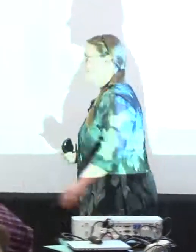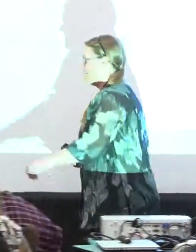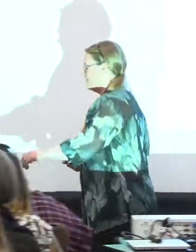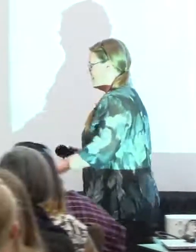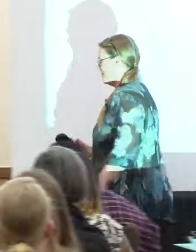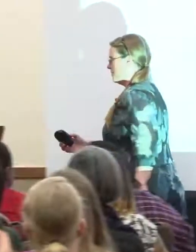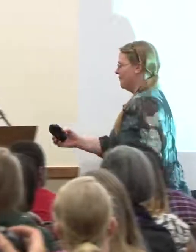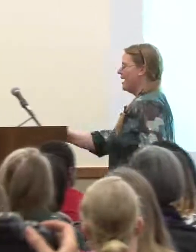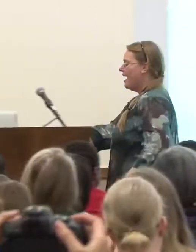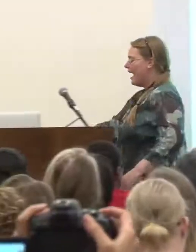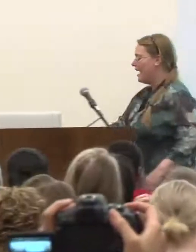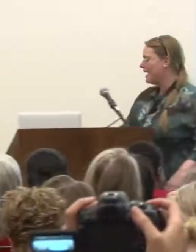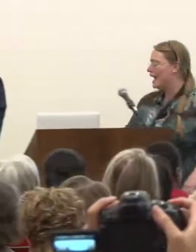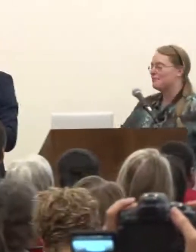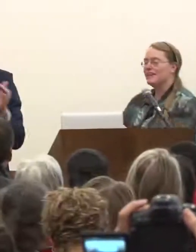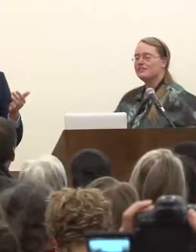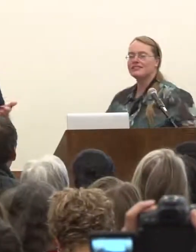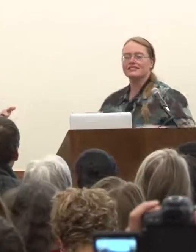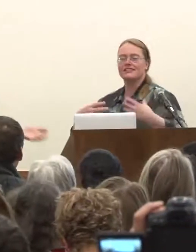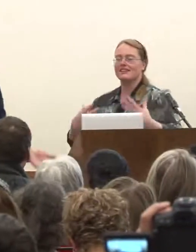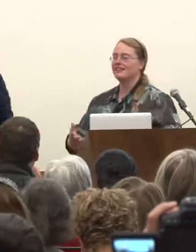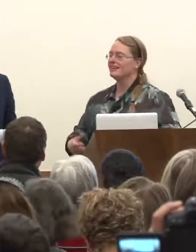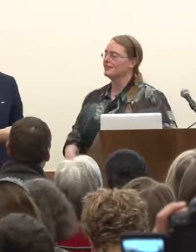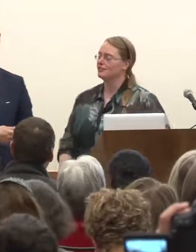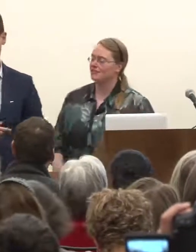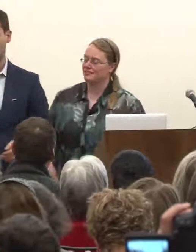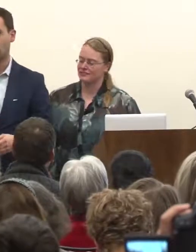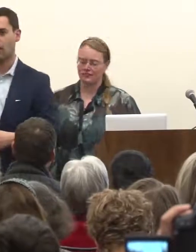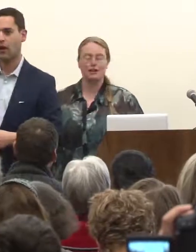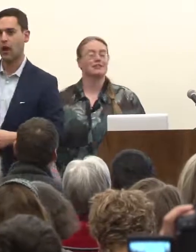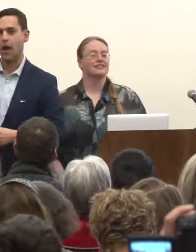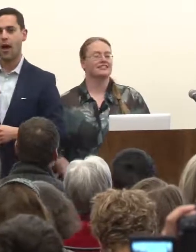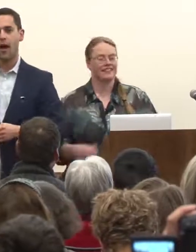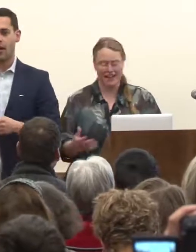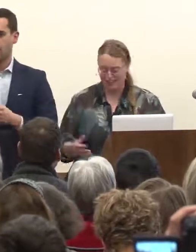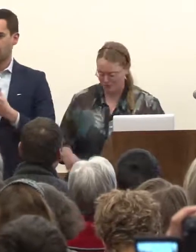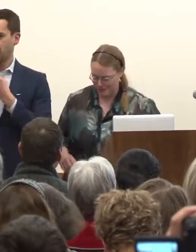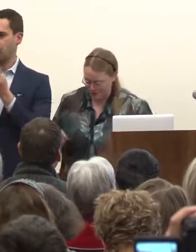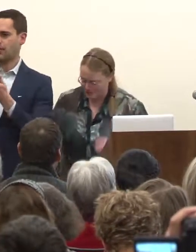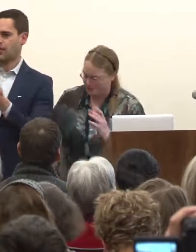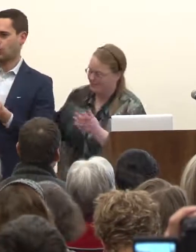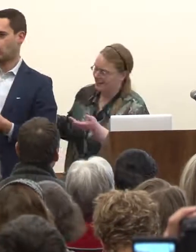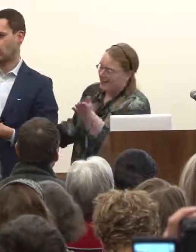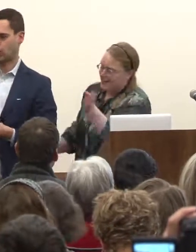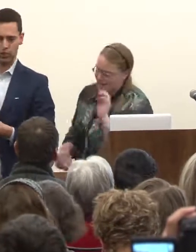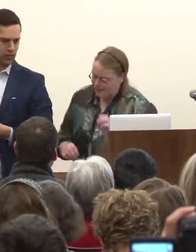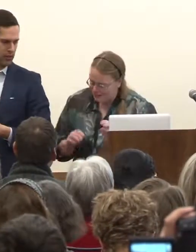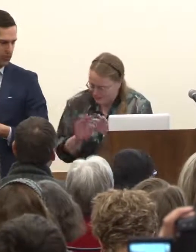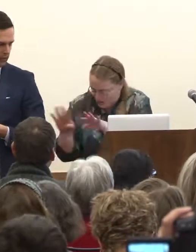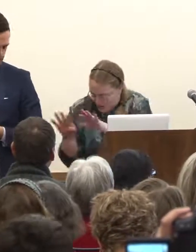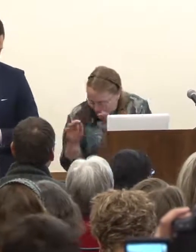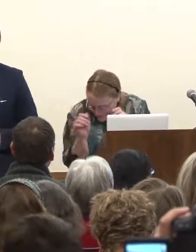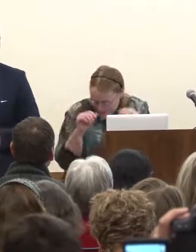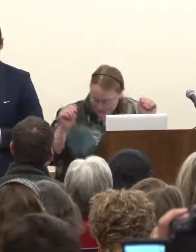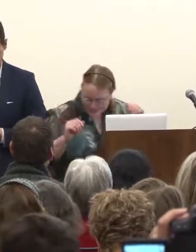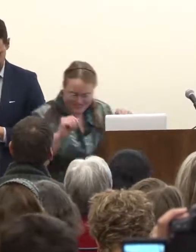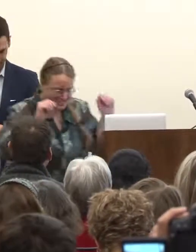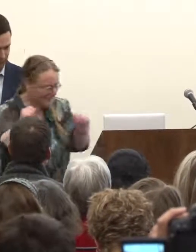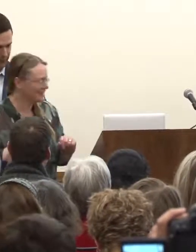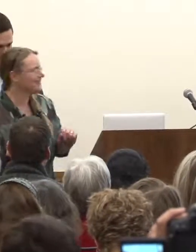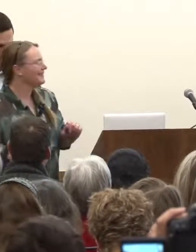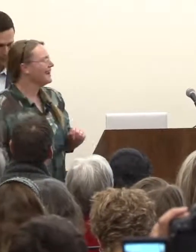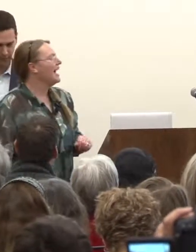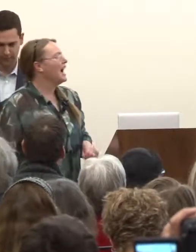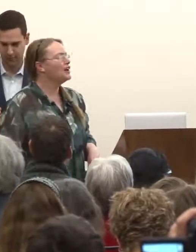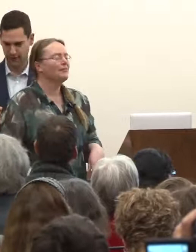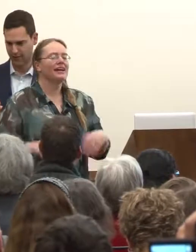Okay, I will just stand over here. I am interested in universal grammar. That is what I'm interested in. If I could sort of sneak in